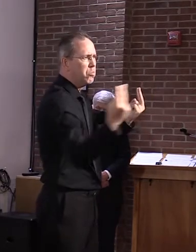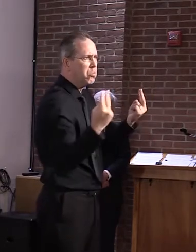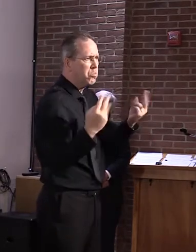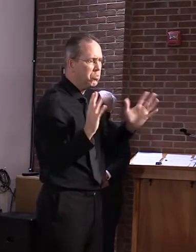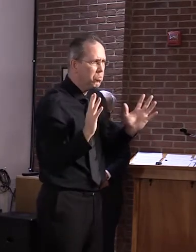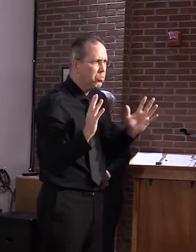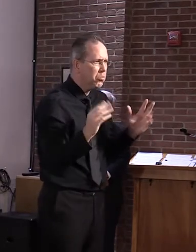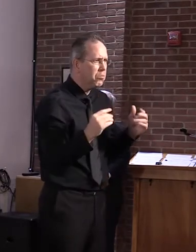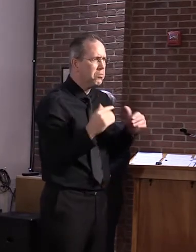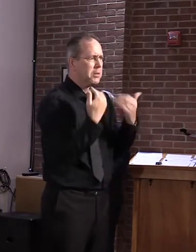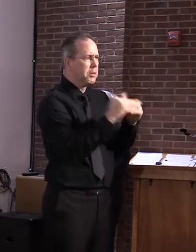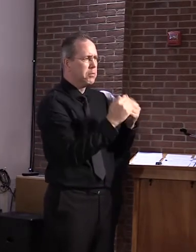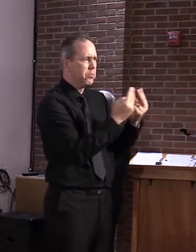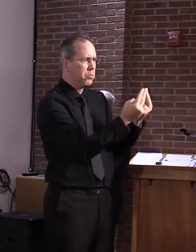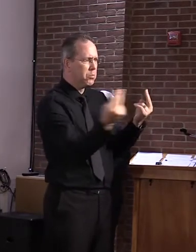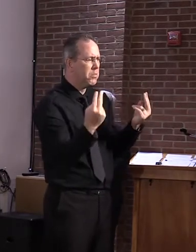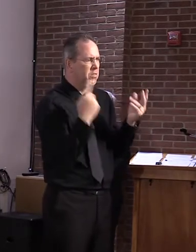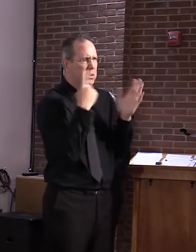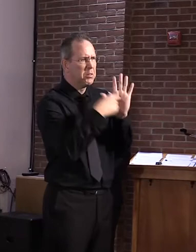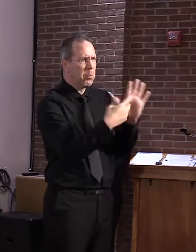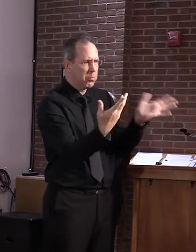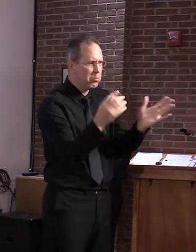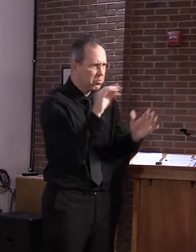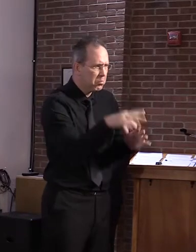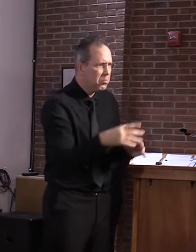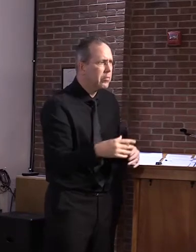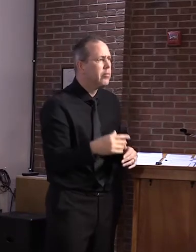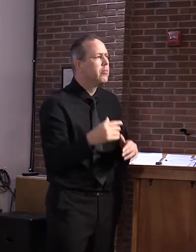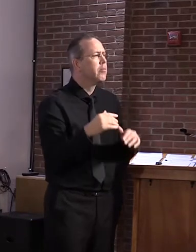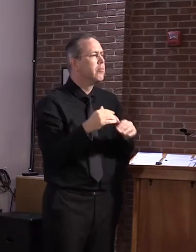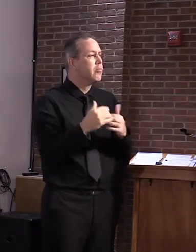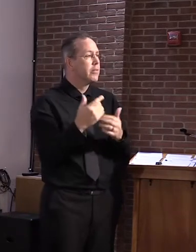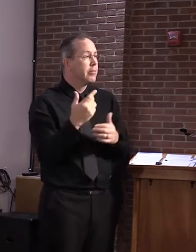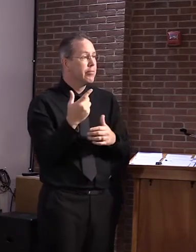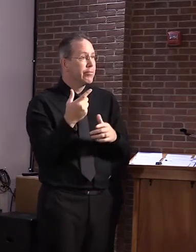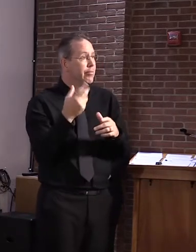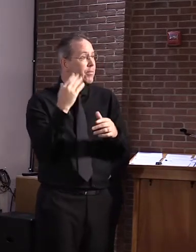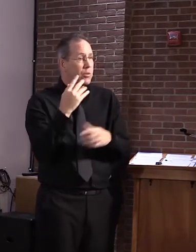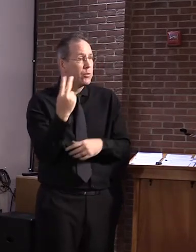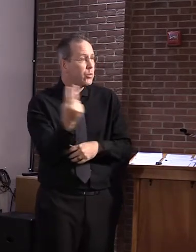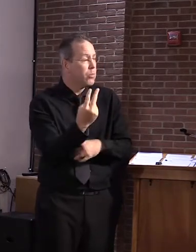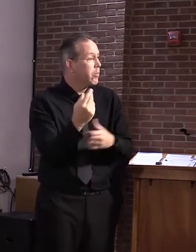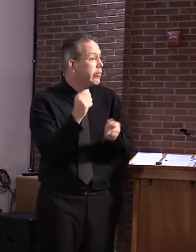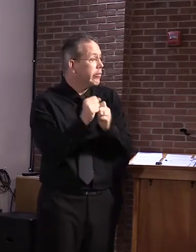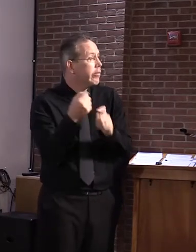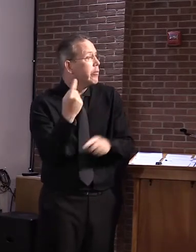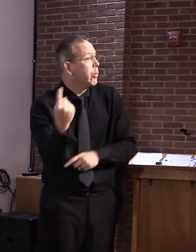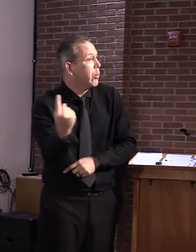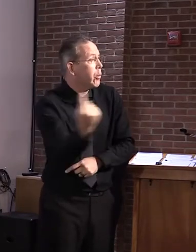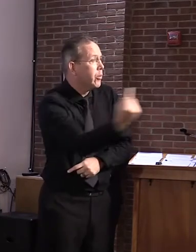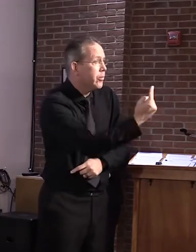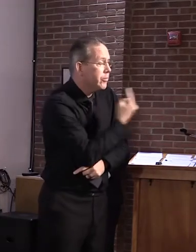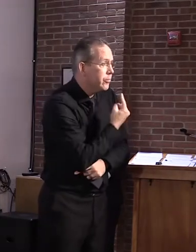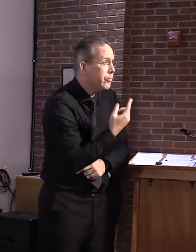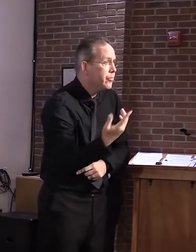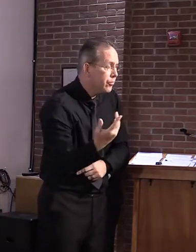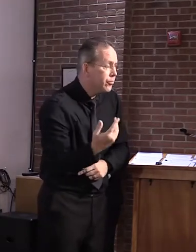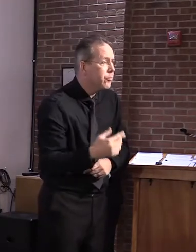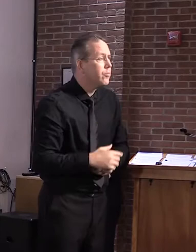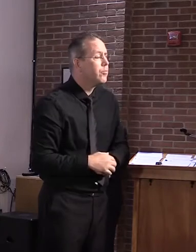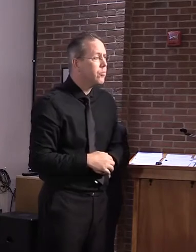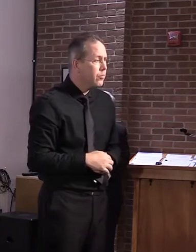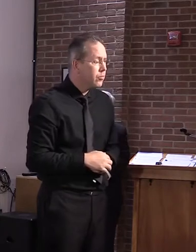they have an opportunity perhaps to do single bedrooms. So, that's one way we might be able to minimize the risk. But all the